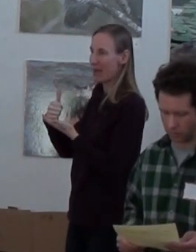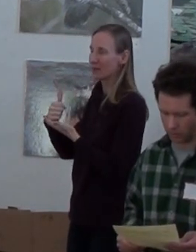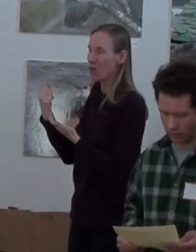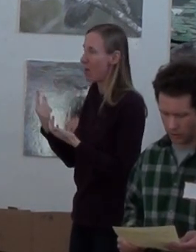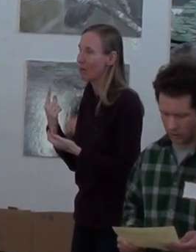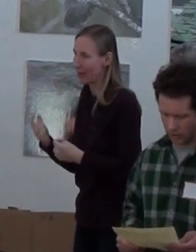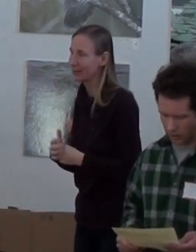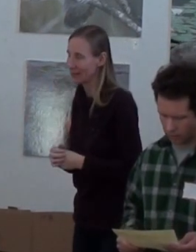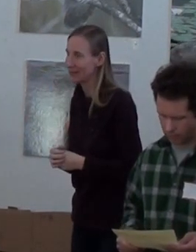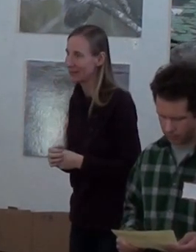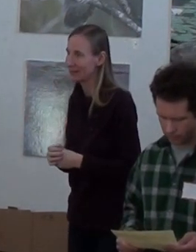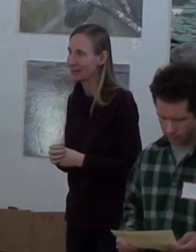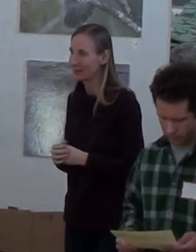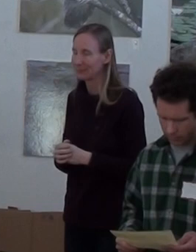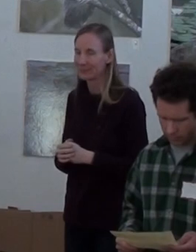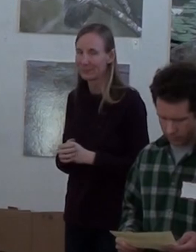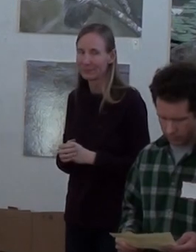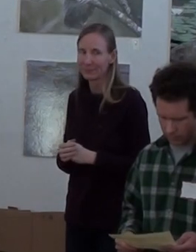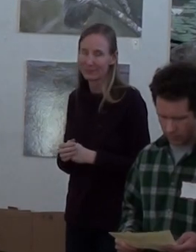every beekeeper.